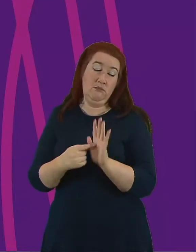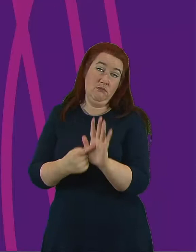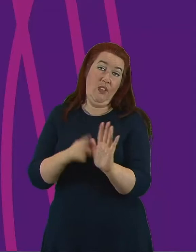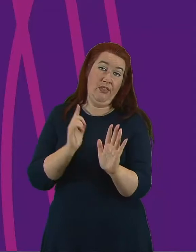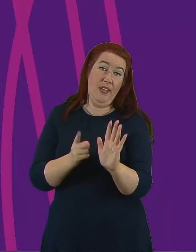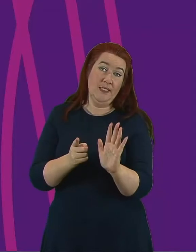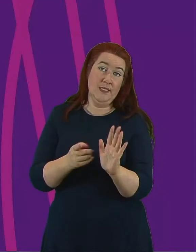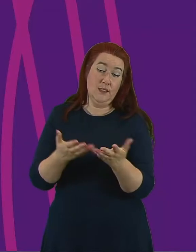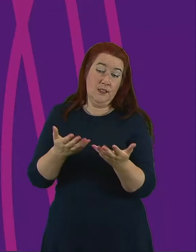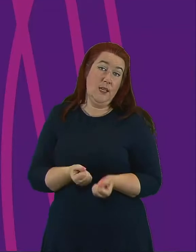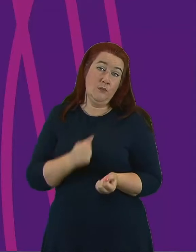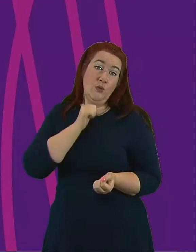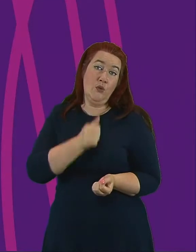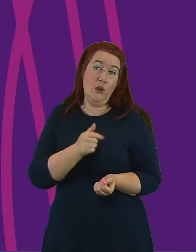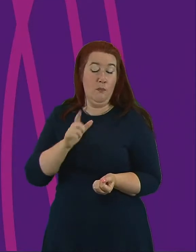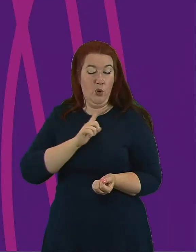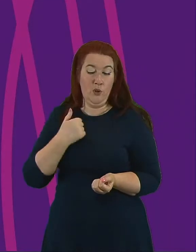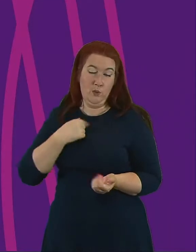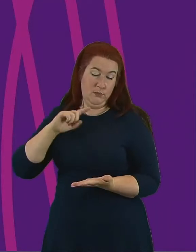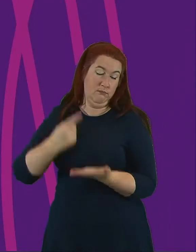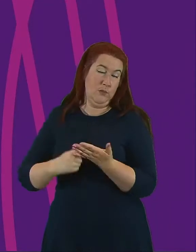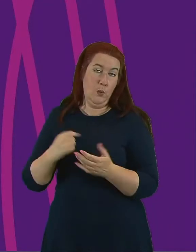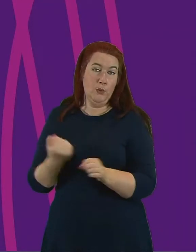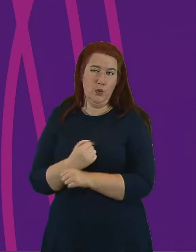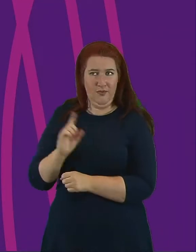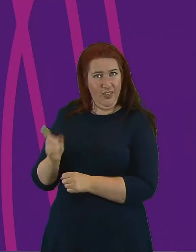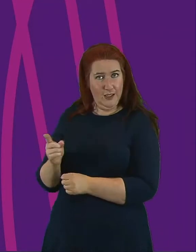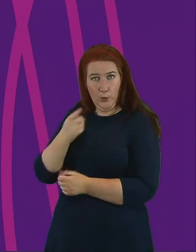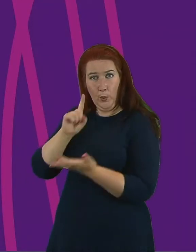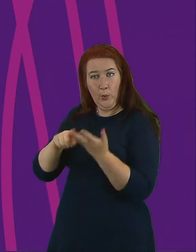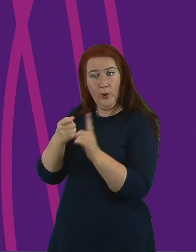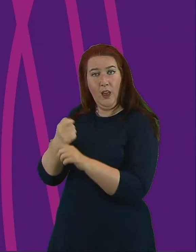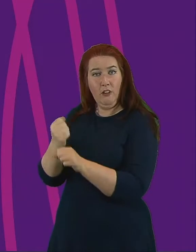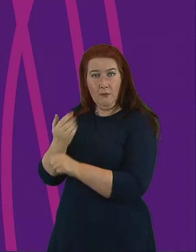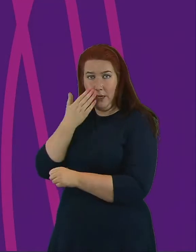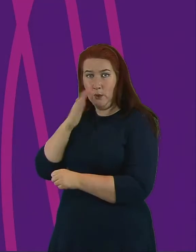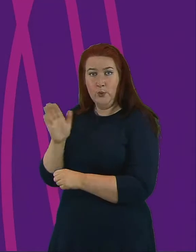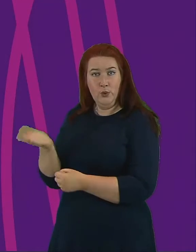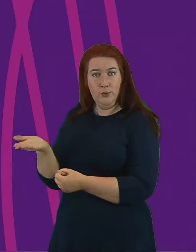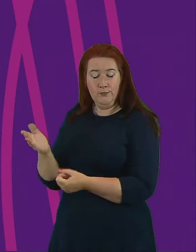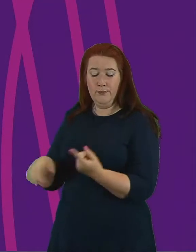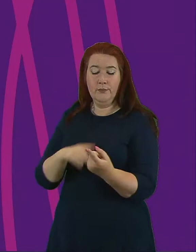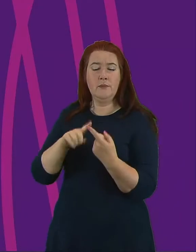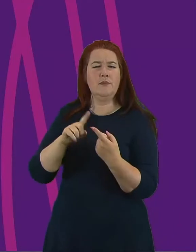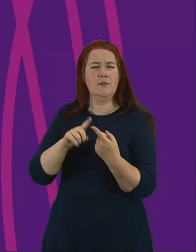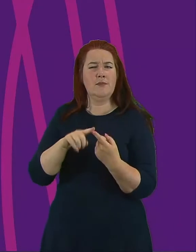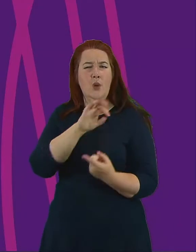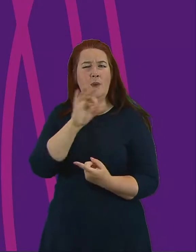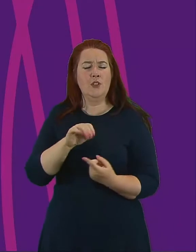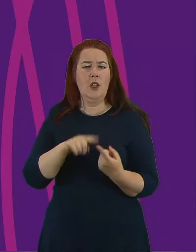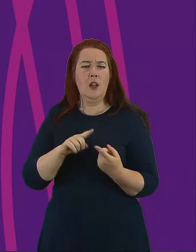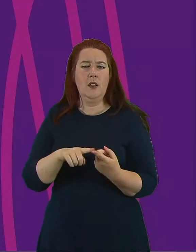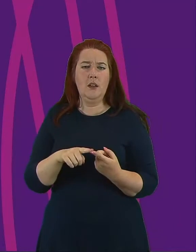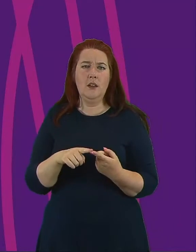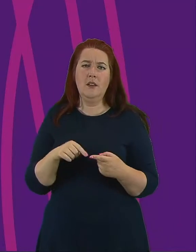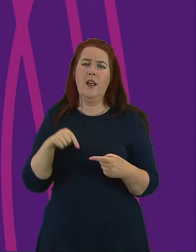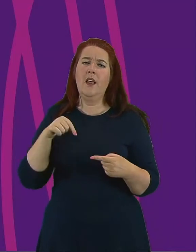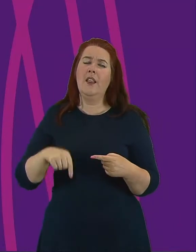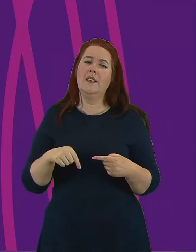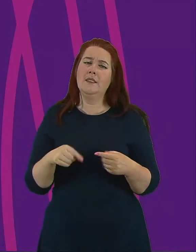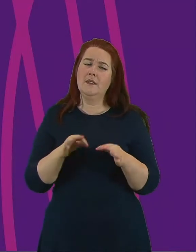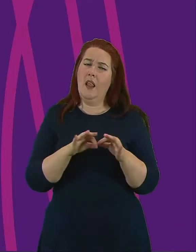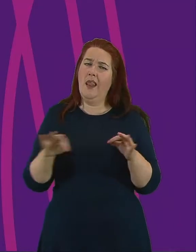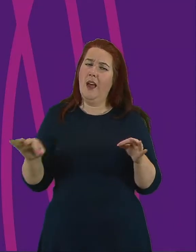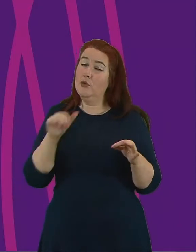because we know what we're going to do from the UK government. On the second question, let me make a point to this. This is a line, not an original line. It was